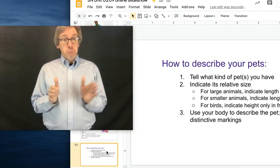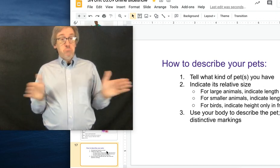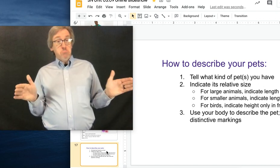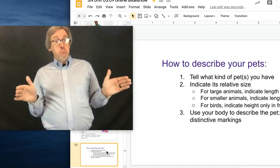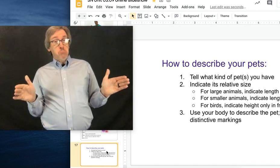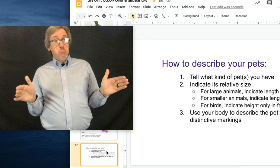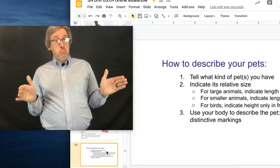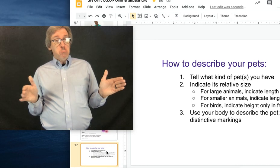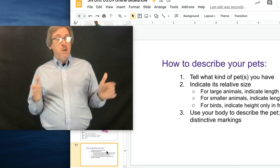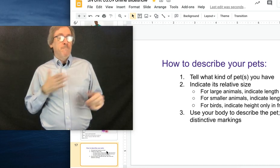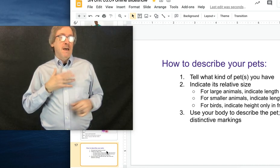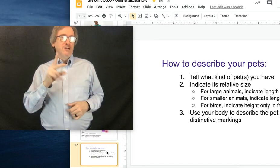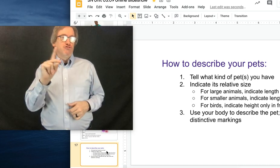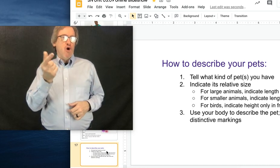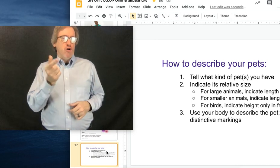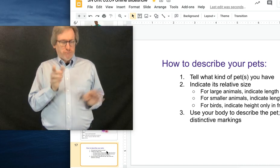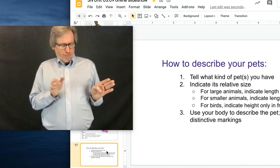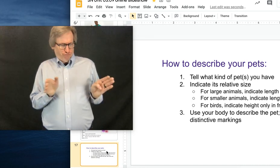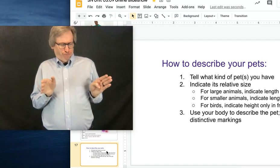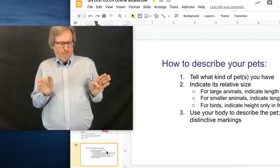animals,